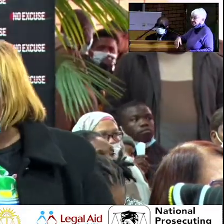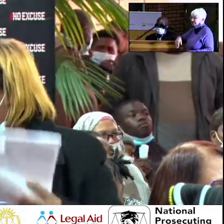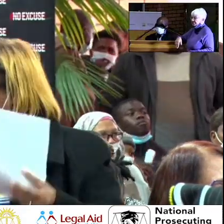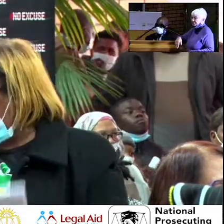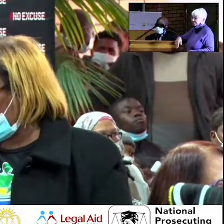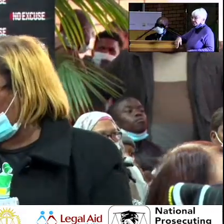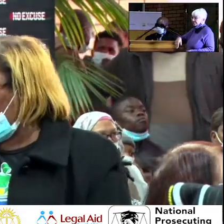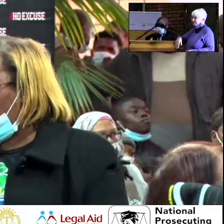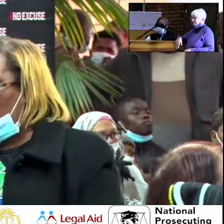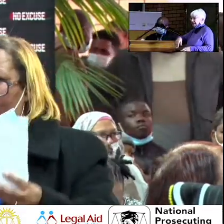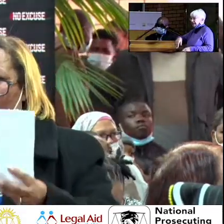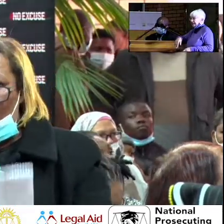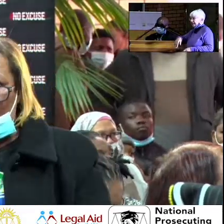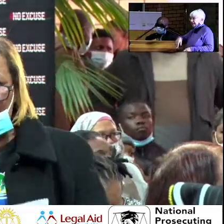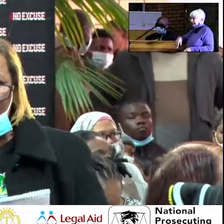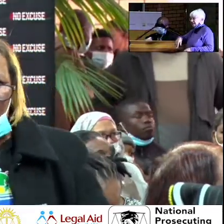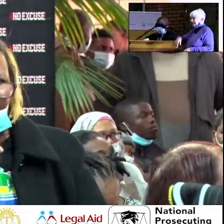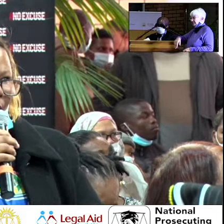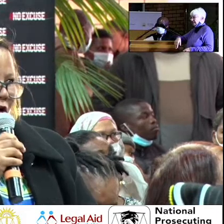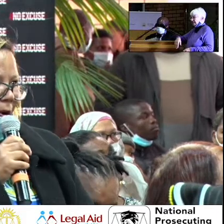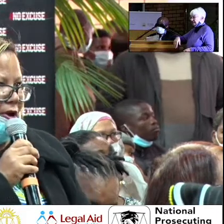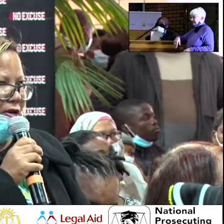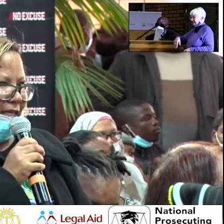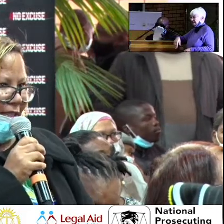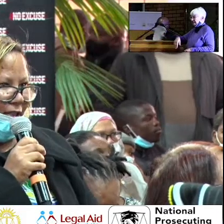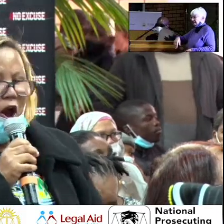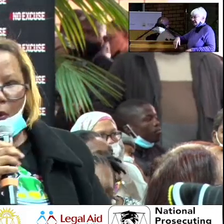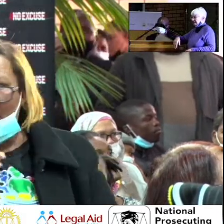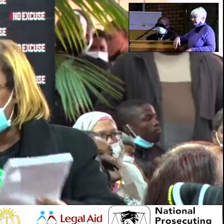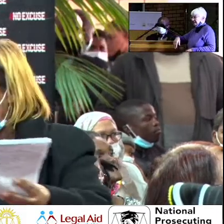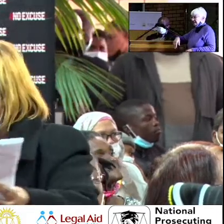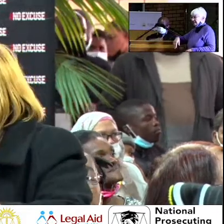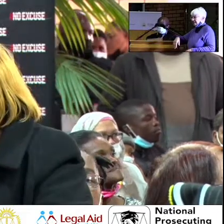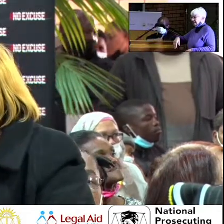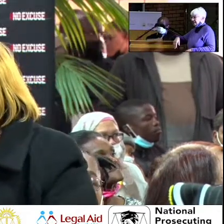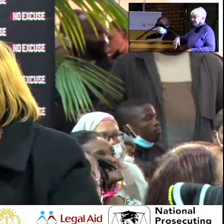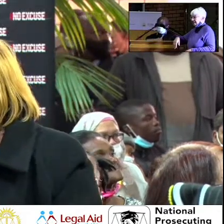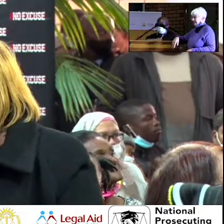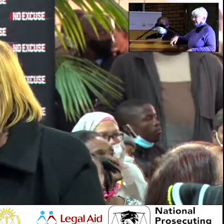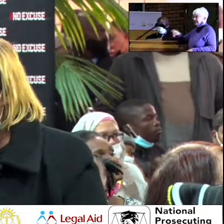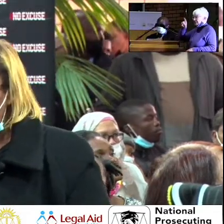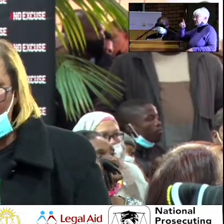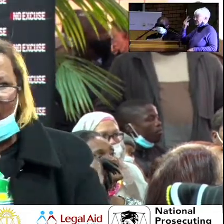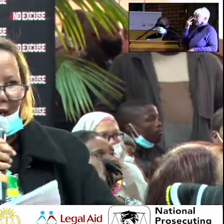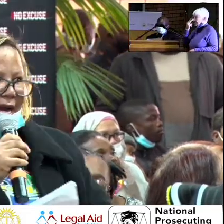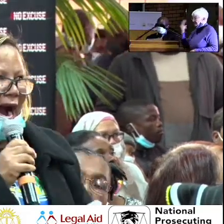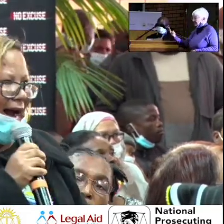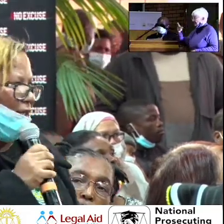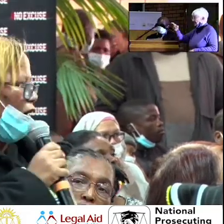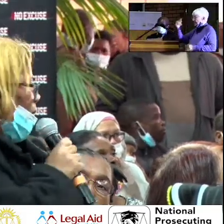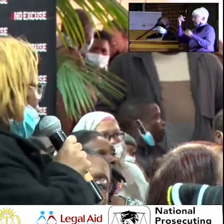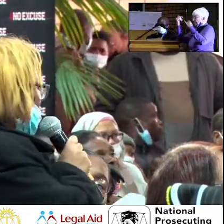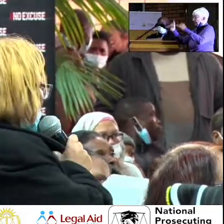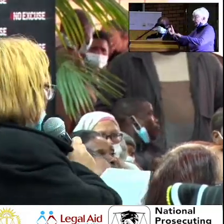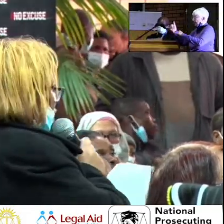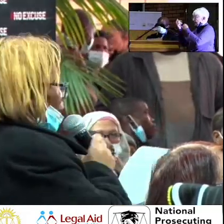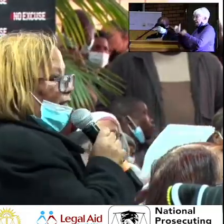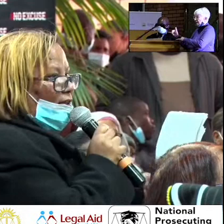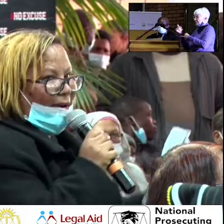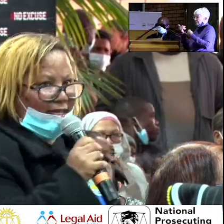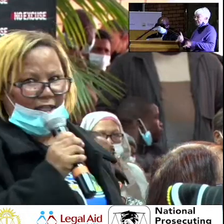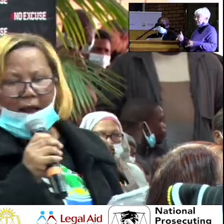to take action on behalf of our communities. We see these things, we are kind, we do not